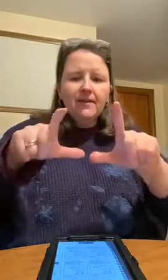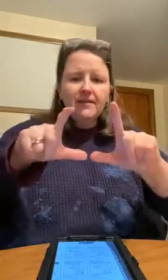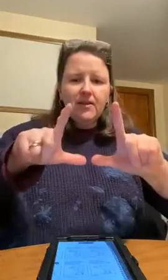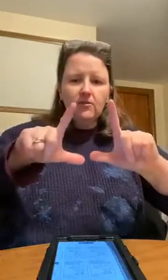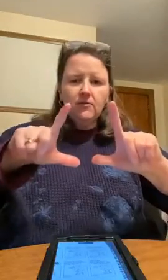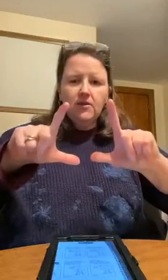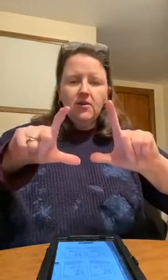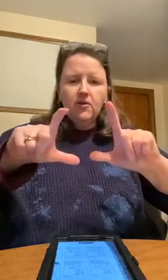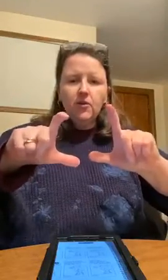your